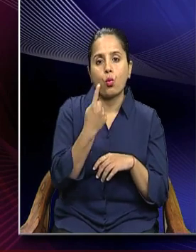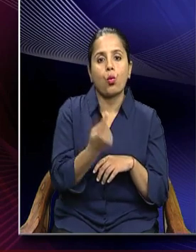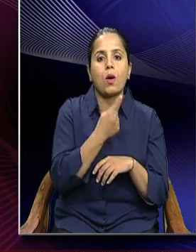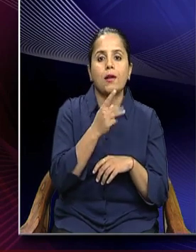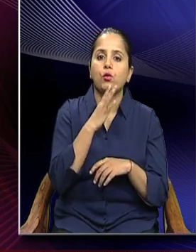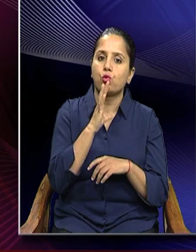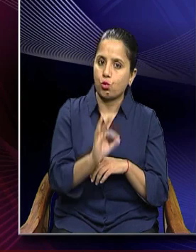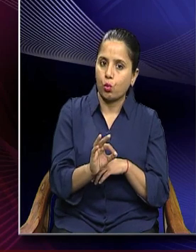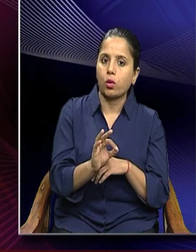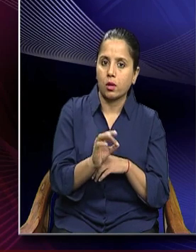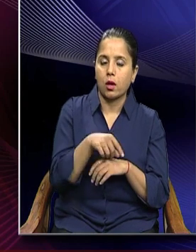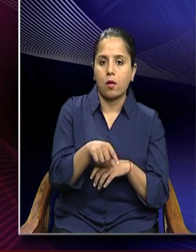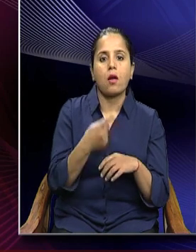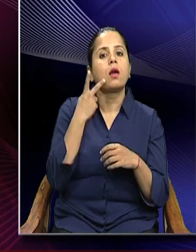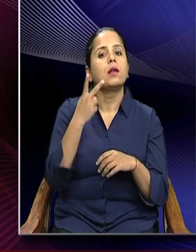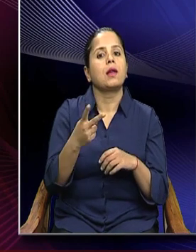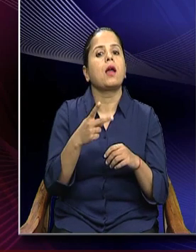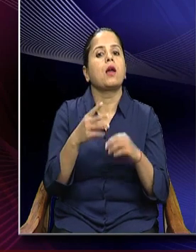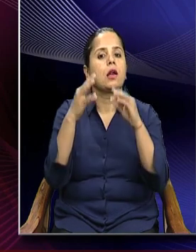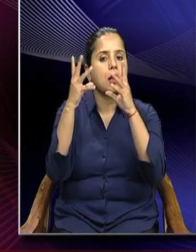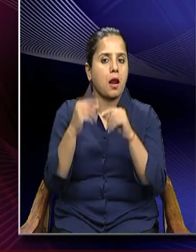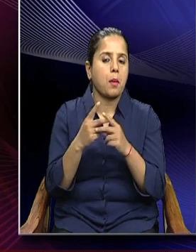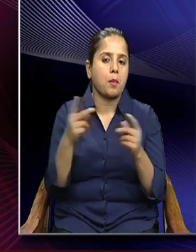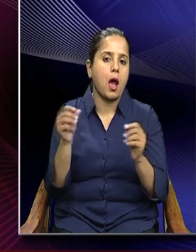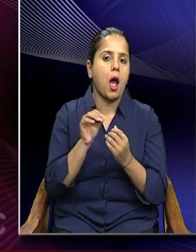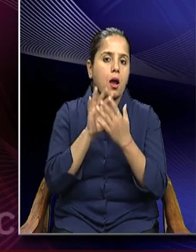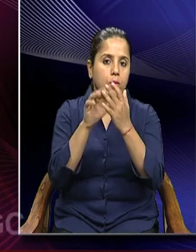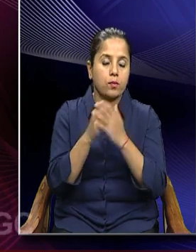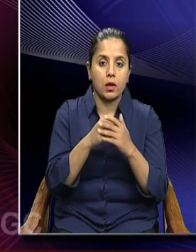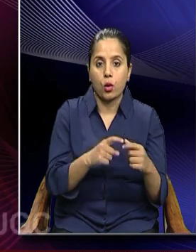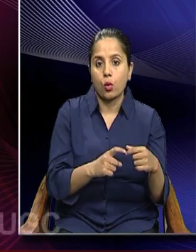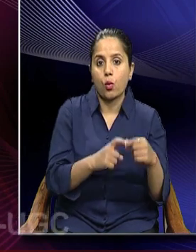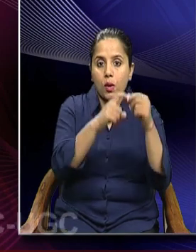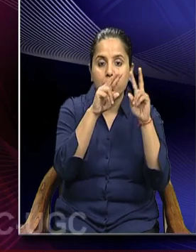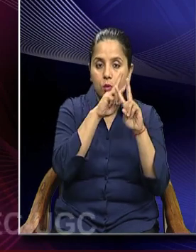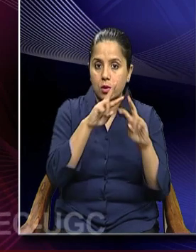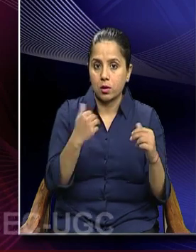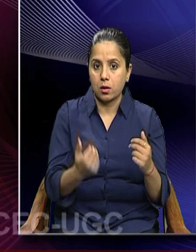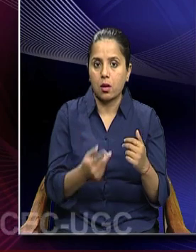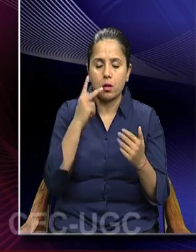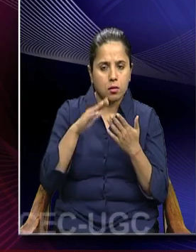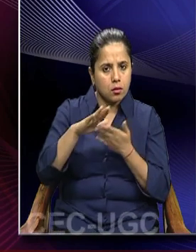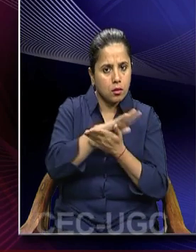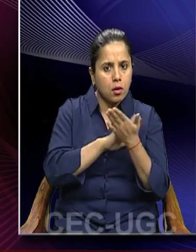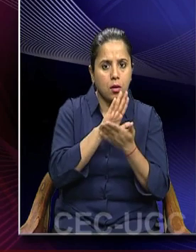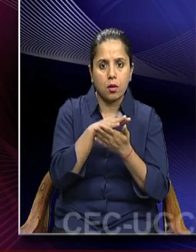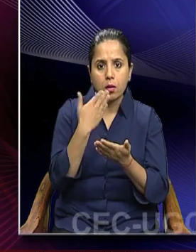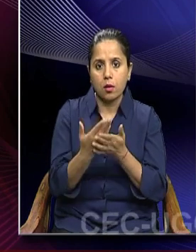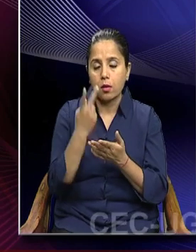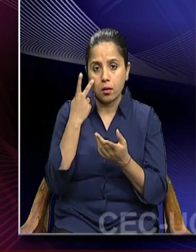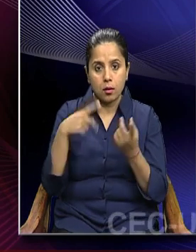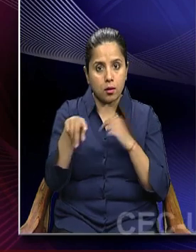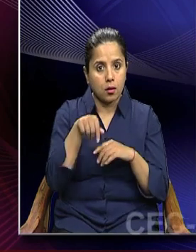truth as per quantitative approach. Qualitative research is grounded in interpretivism